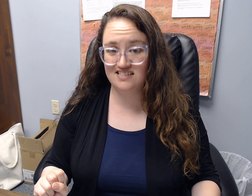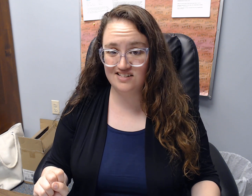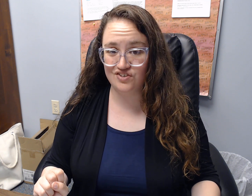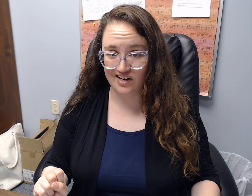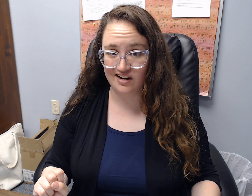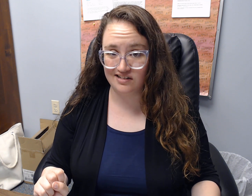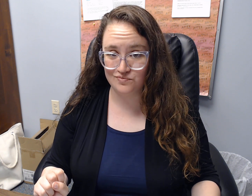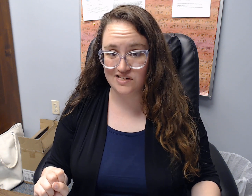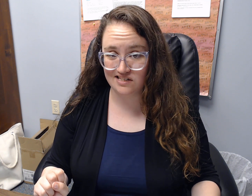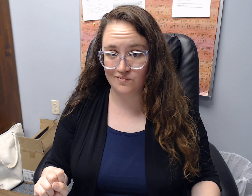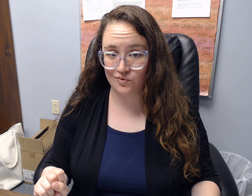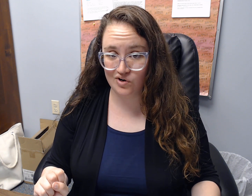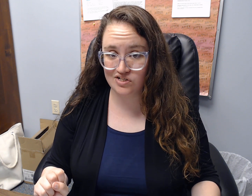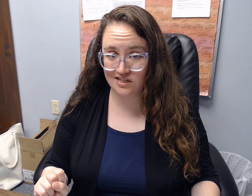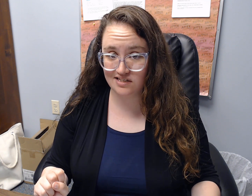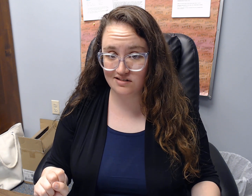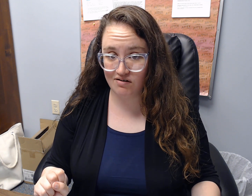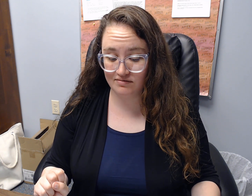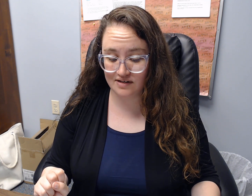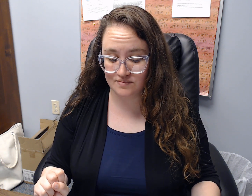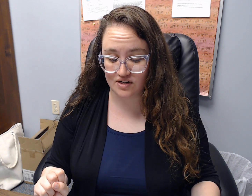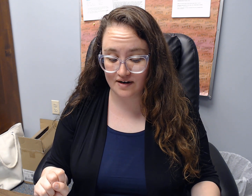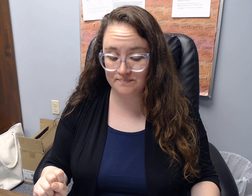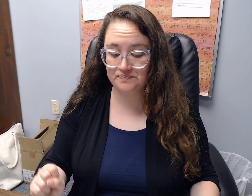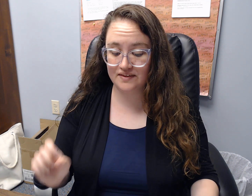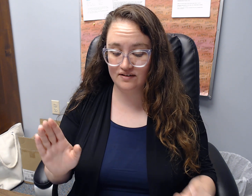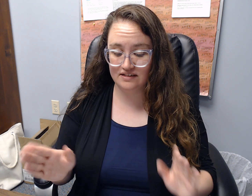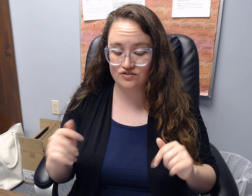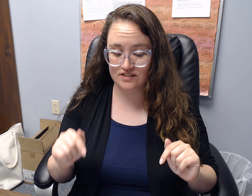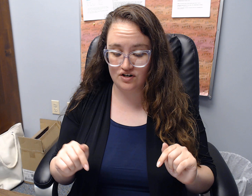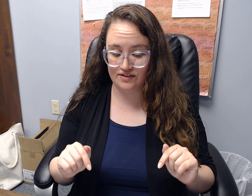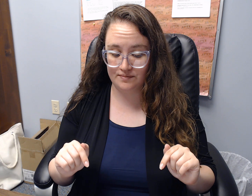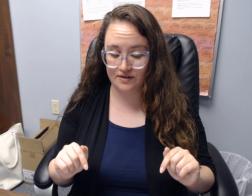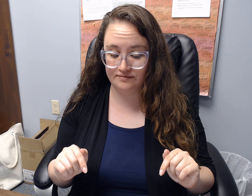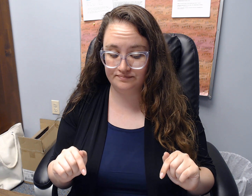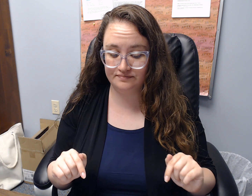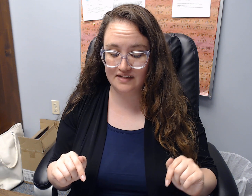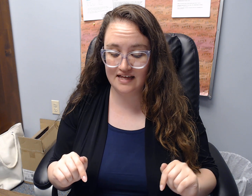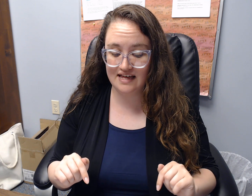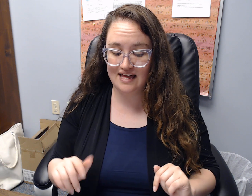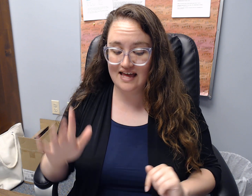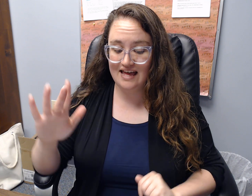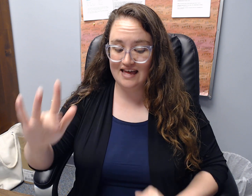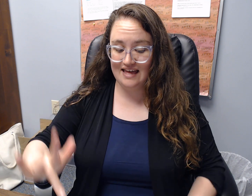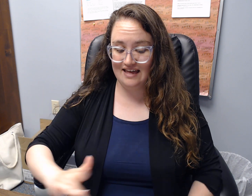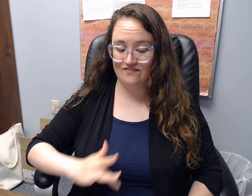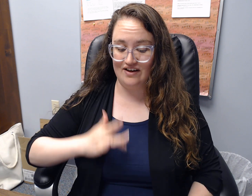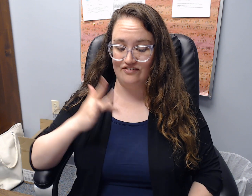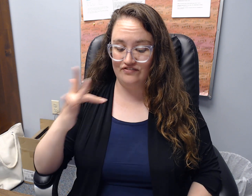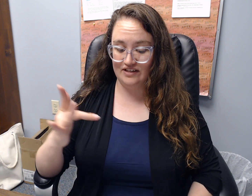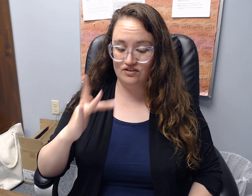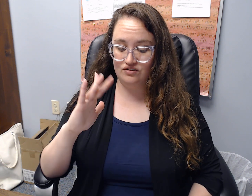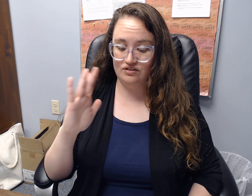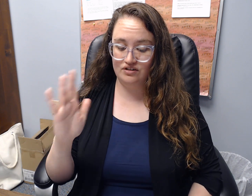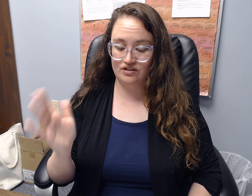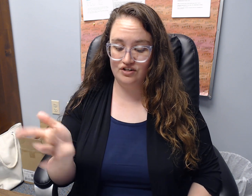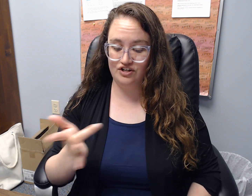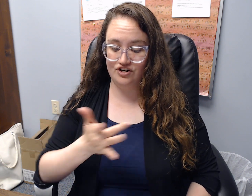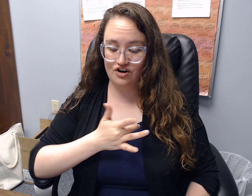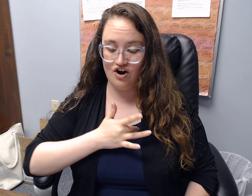Sister Erica's messing up the words to this song. I'm sorry. Let's restart that part. If I feel your